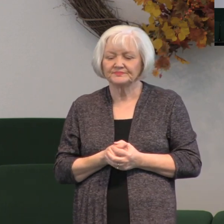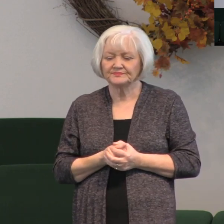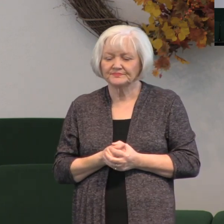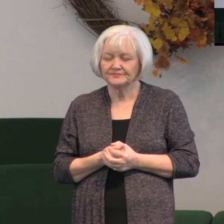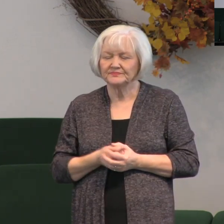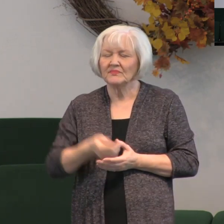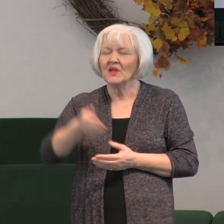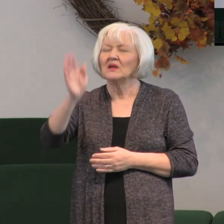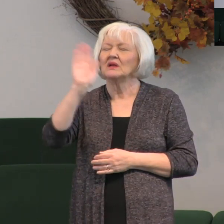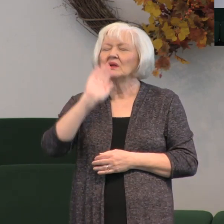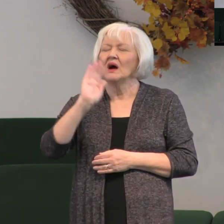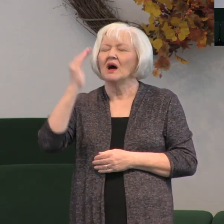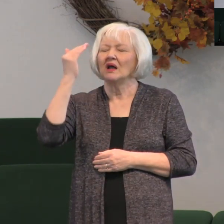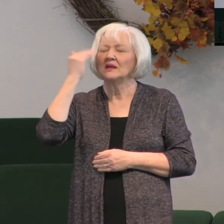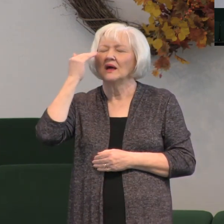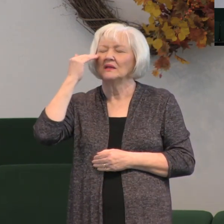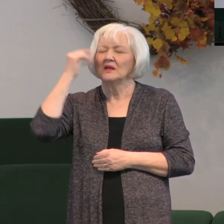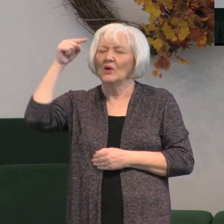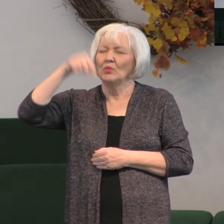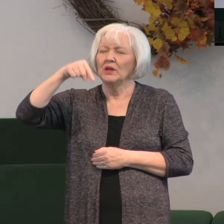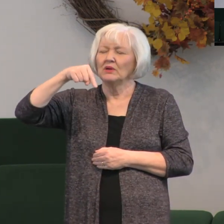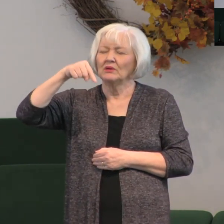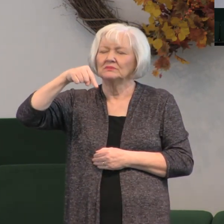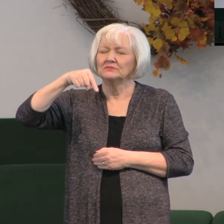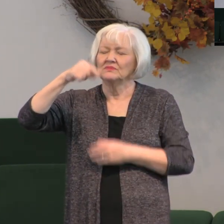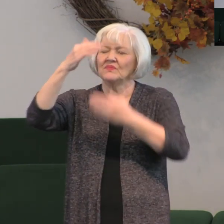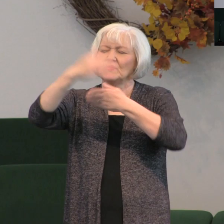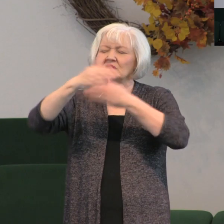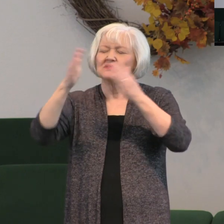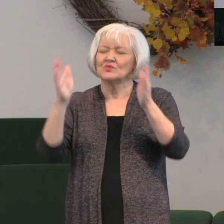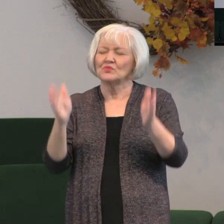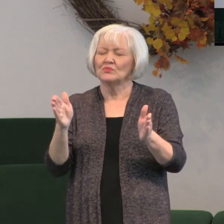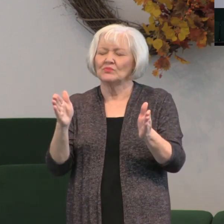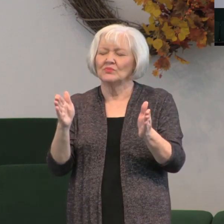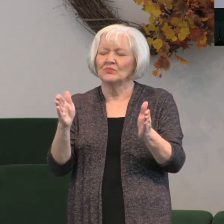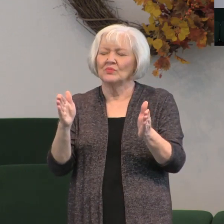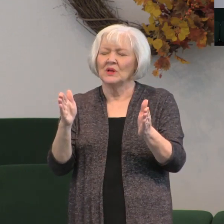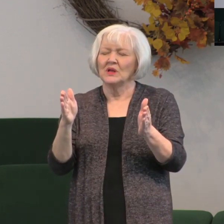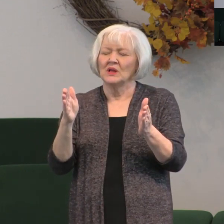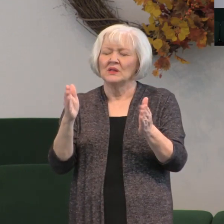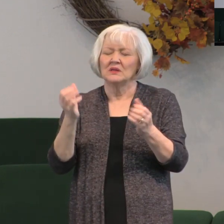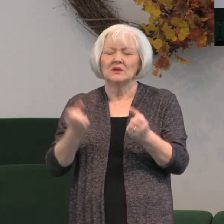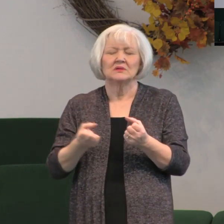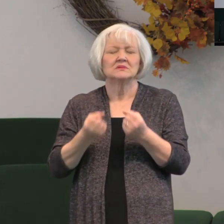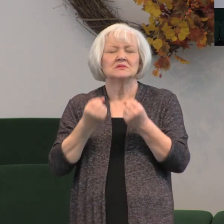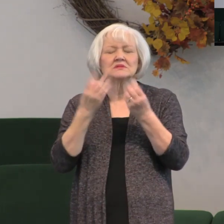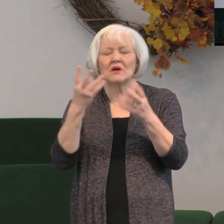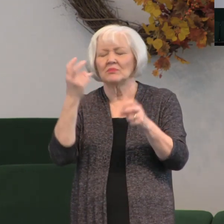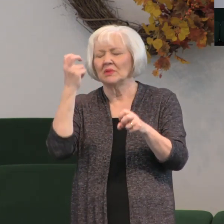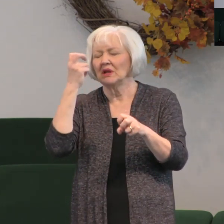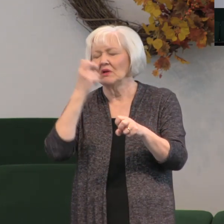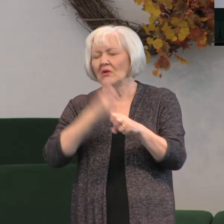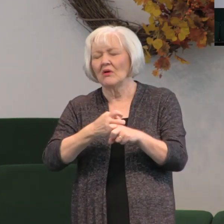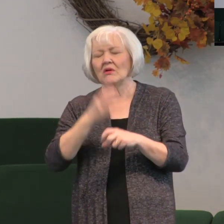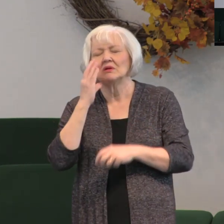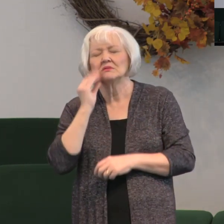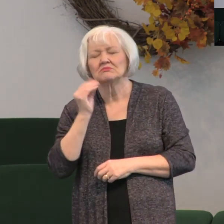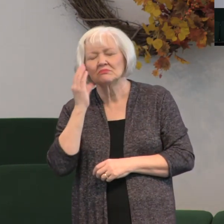God I know in this room there are a whole lot of hard things that are going on in people's lives